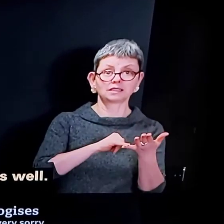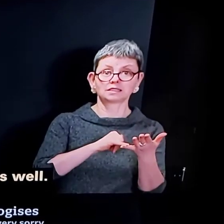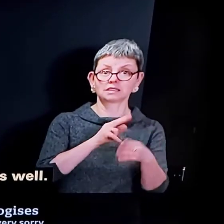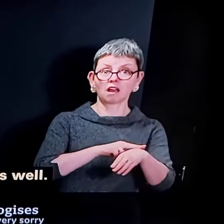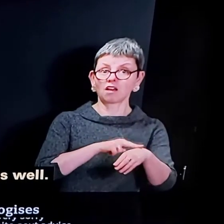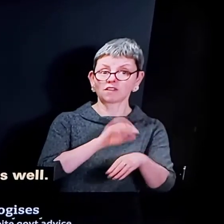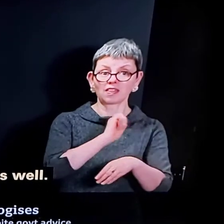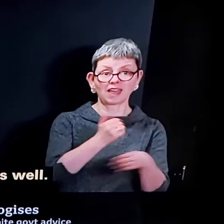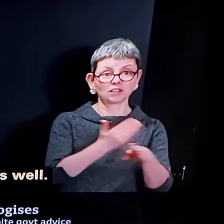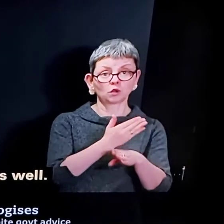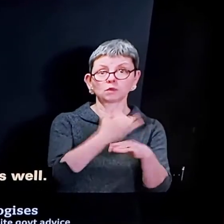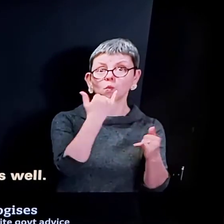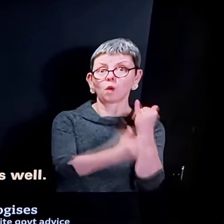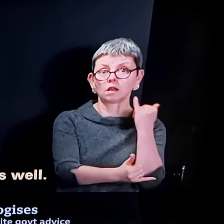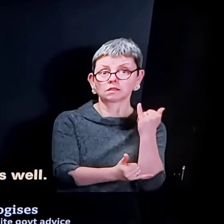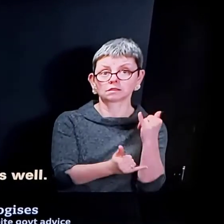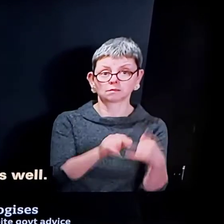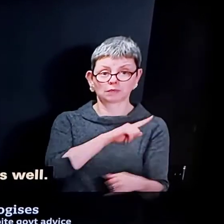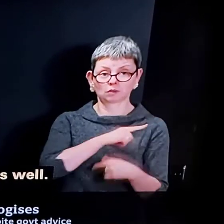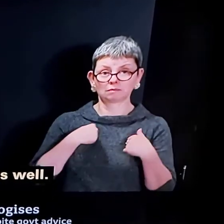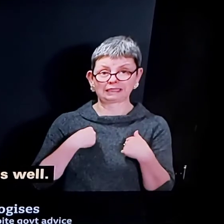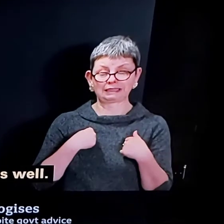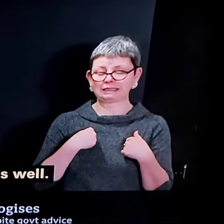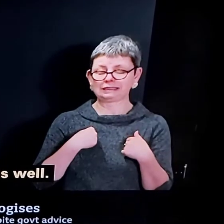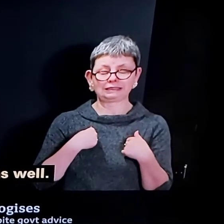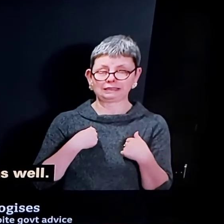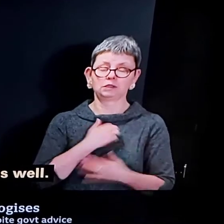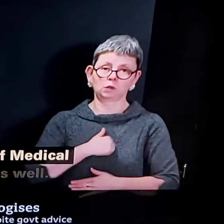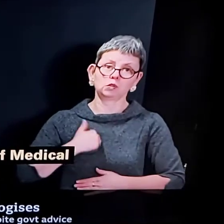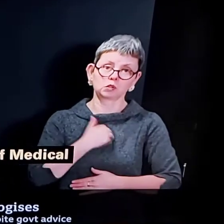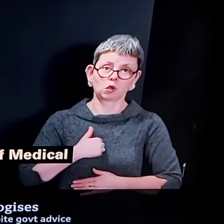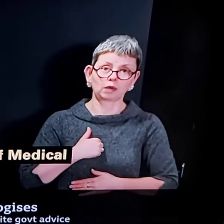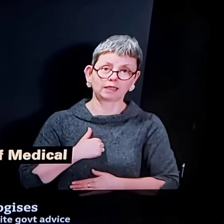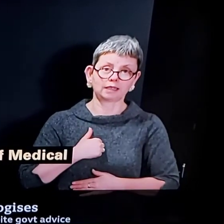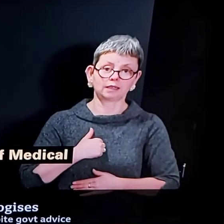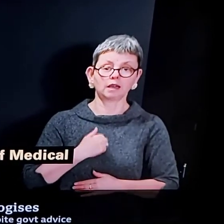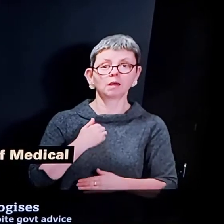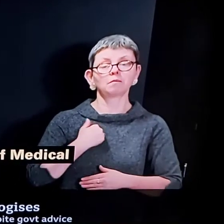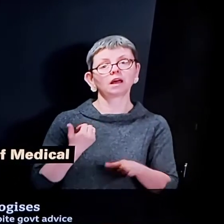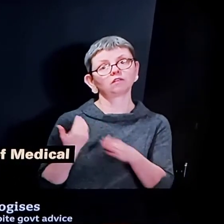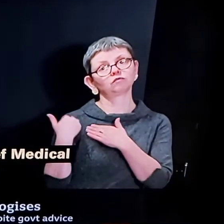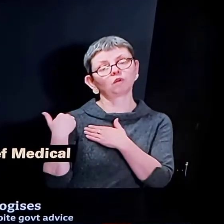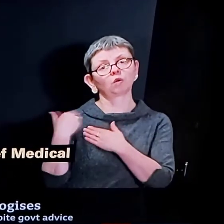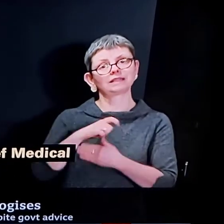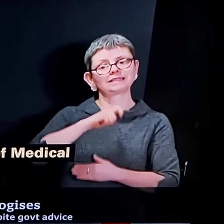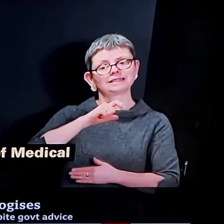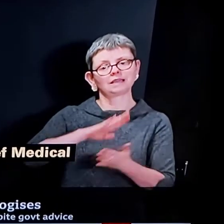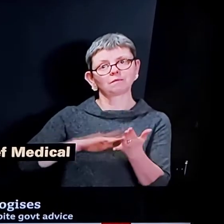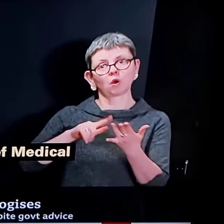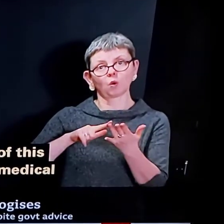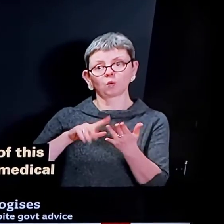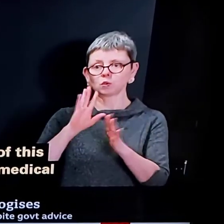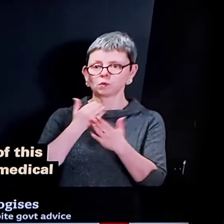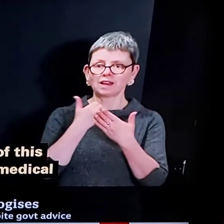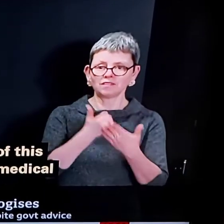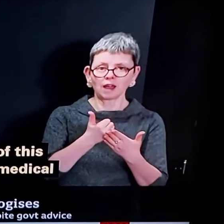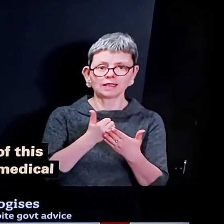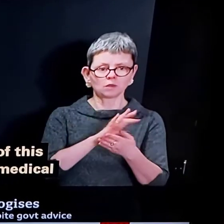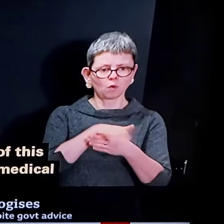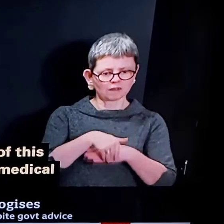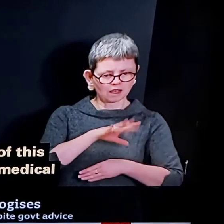as well. I have a job to do as Chief Medical Officer to provide advice to ministers on the path of this virus and